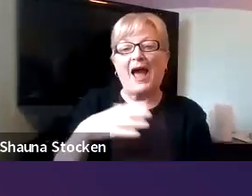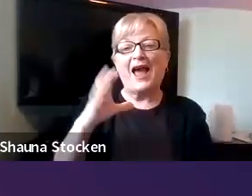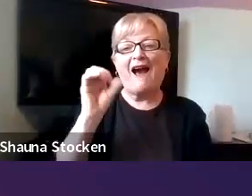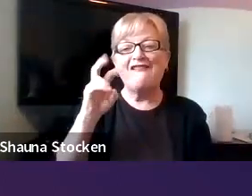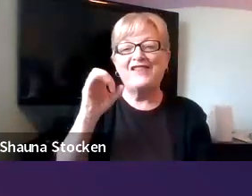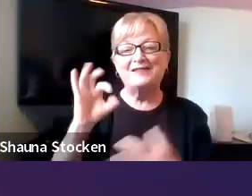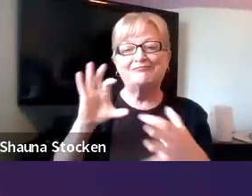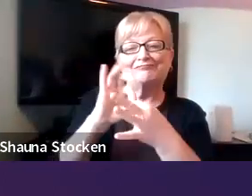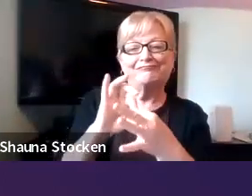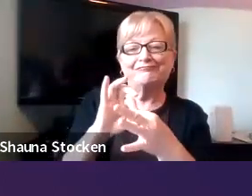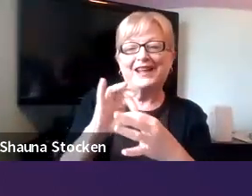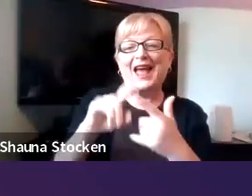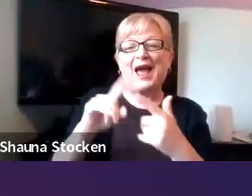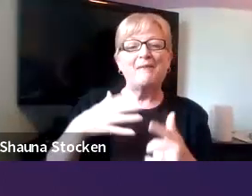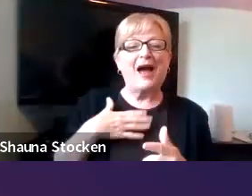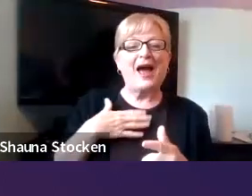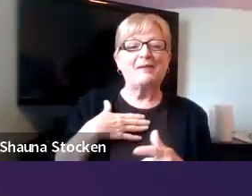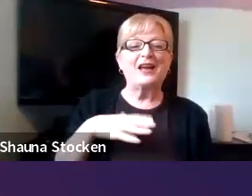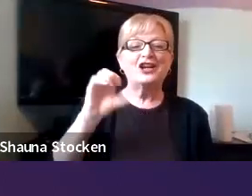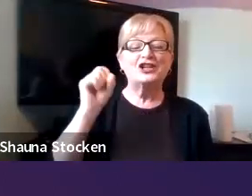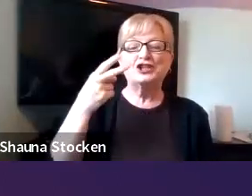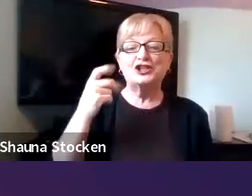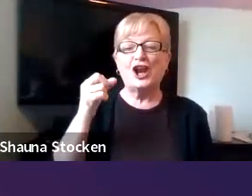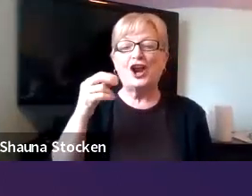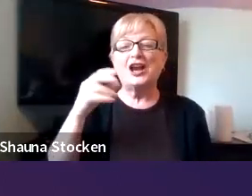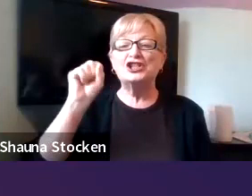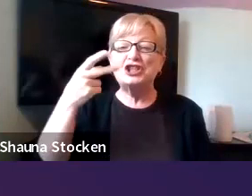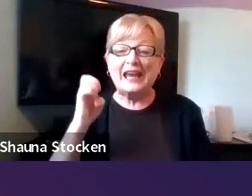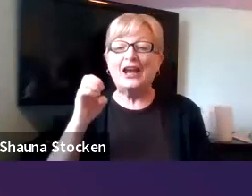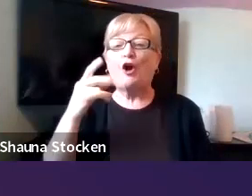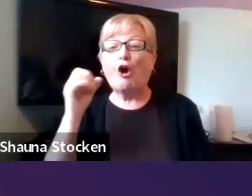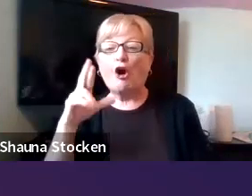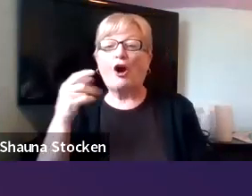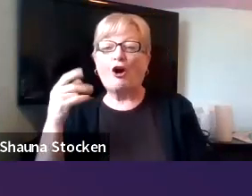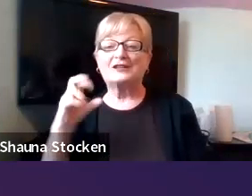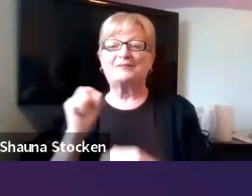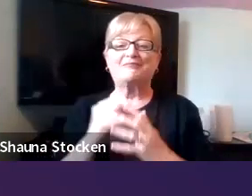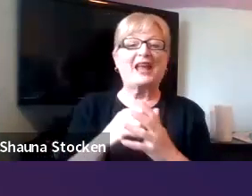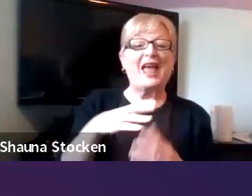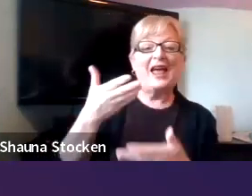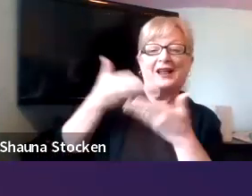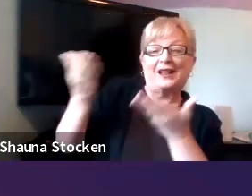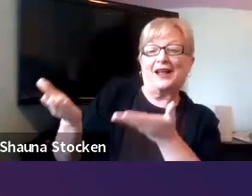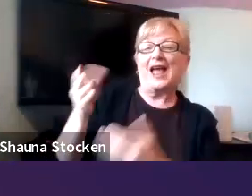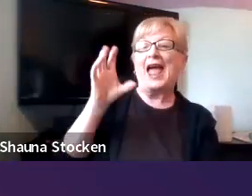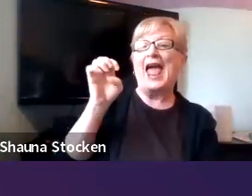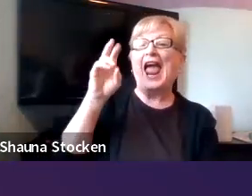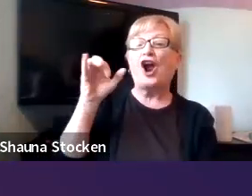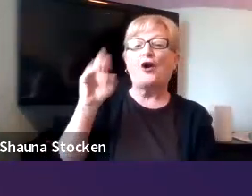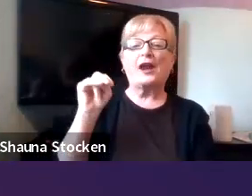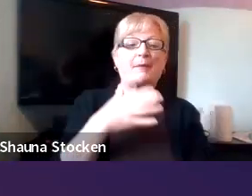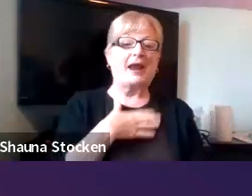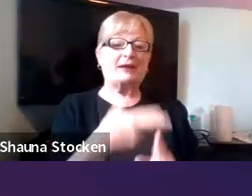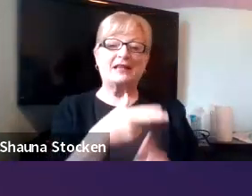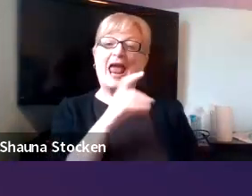my pronouns are she, her, and hers. And Erin? Okay, my name is Erin Shannon.